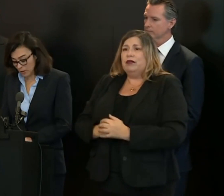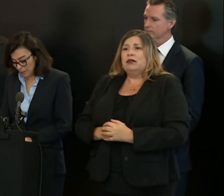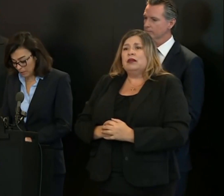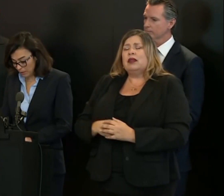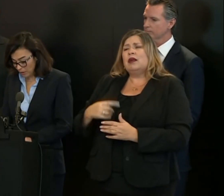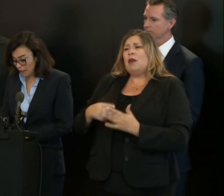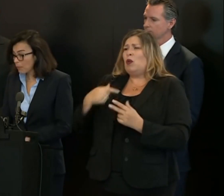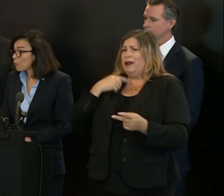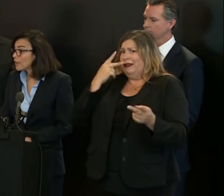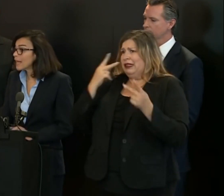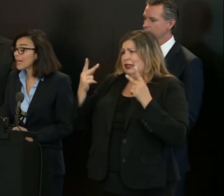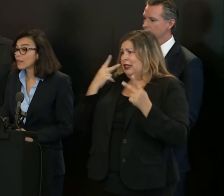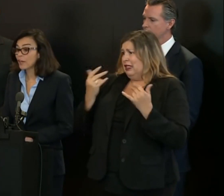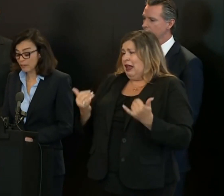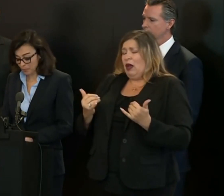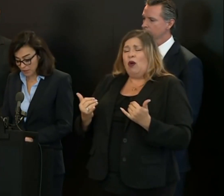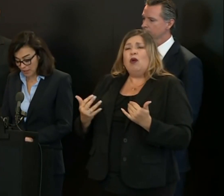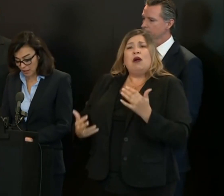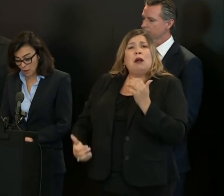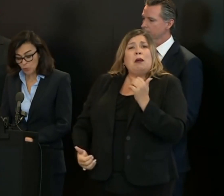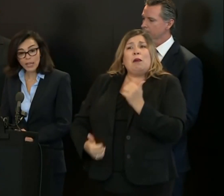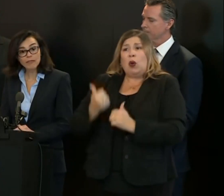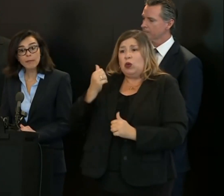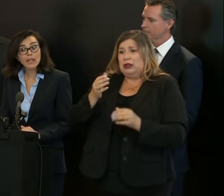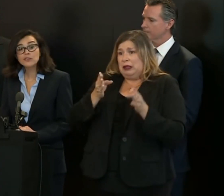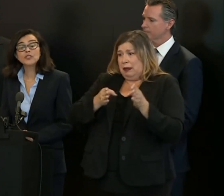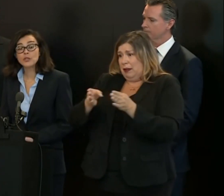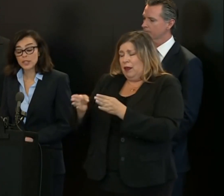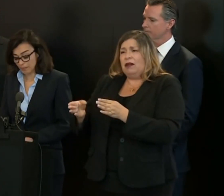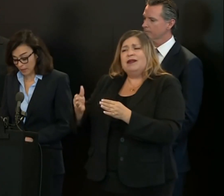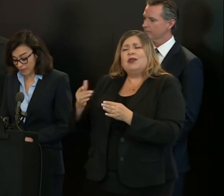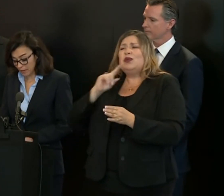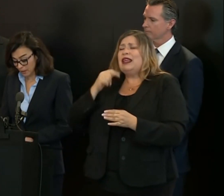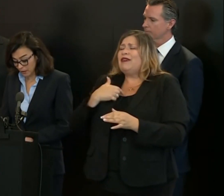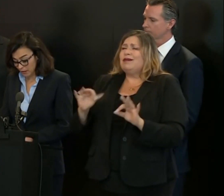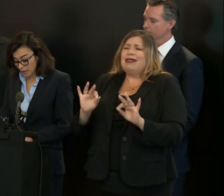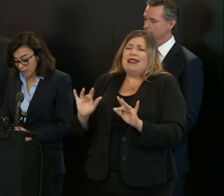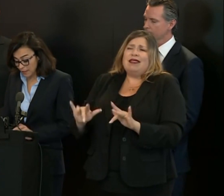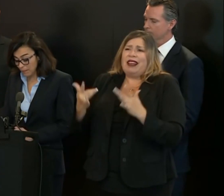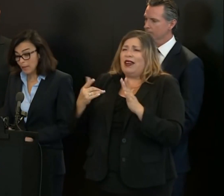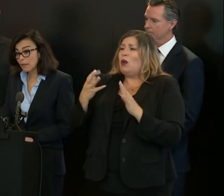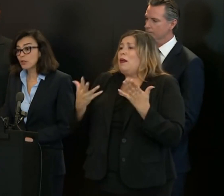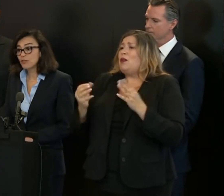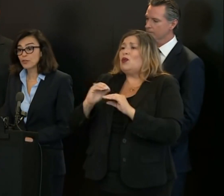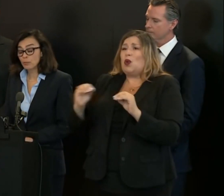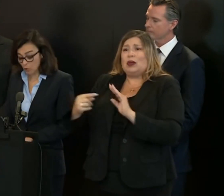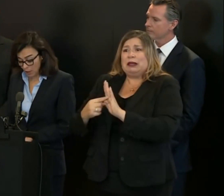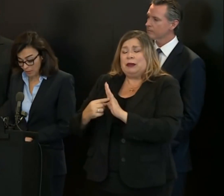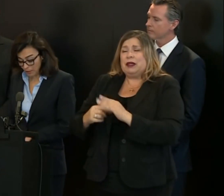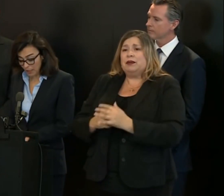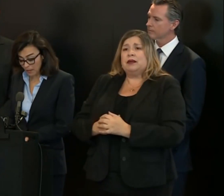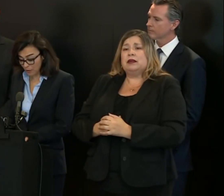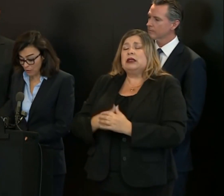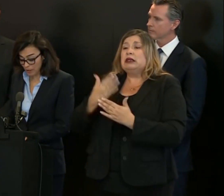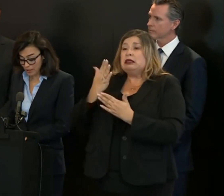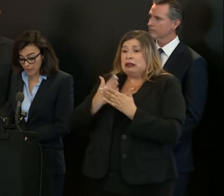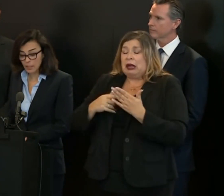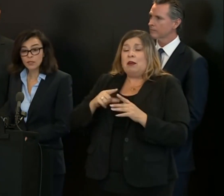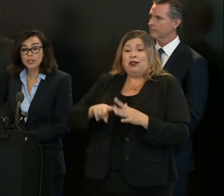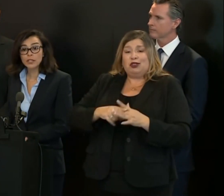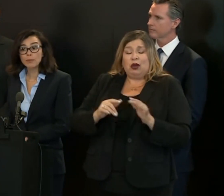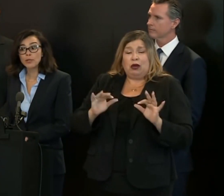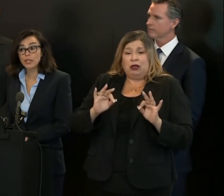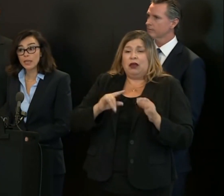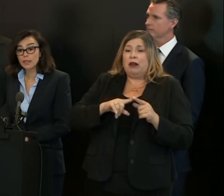is that most people, more than 85%, will have mild or no symptoms. Some may move to a more complicated